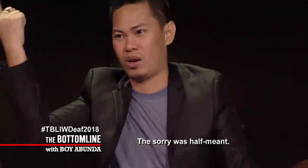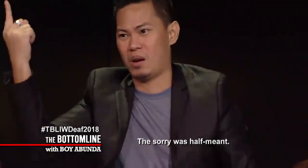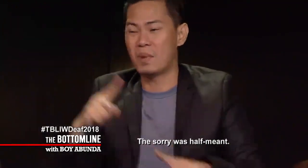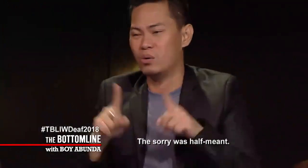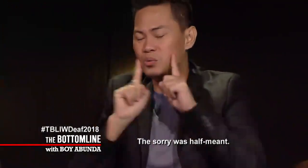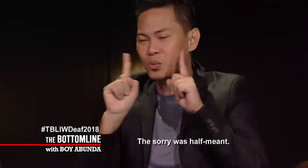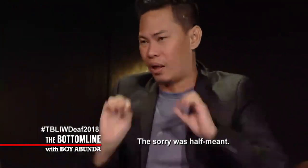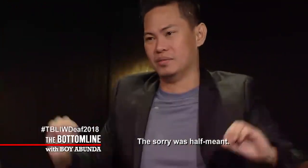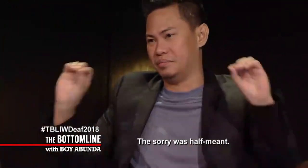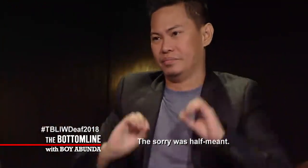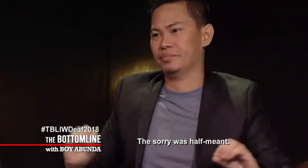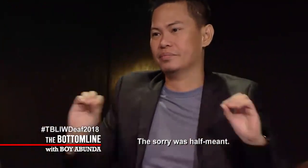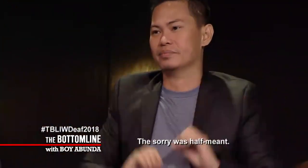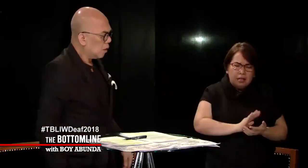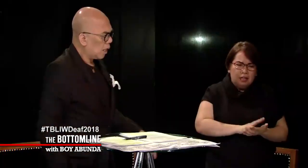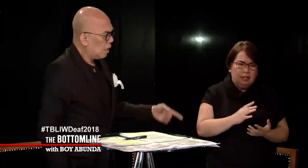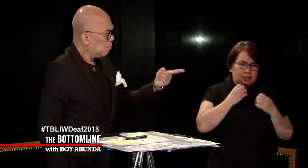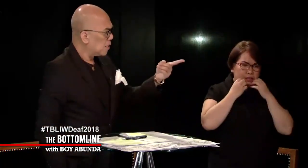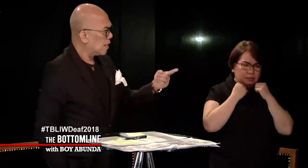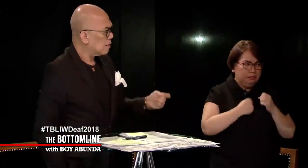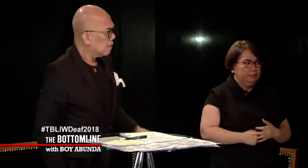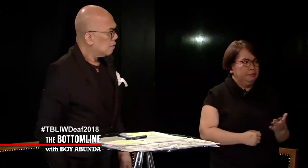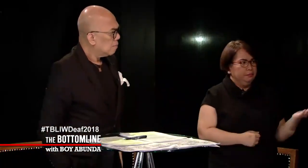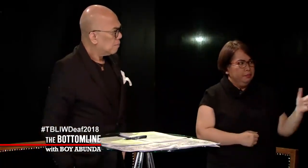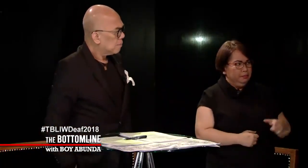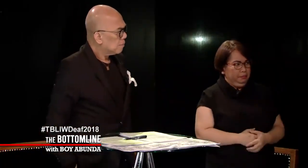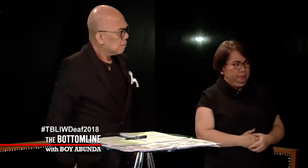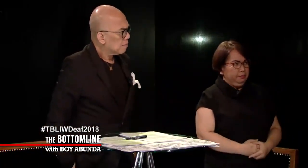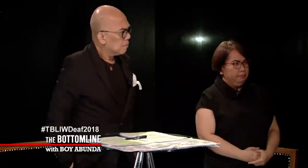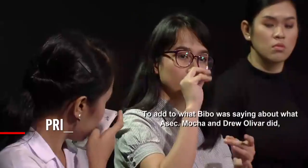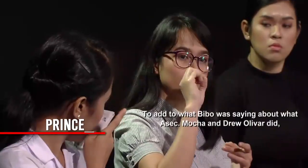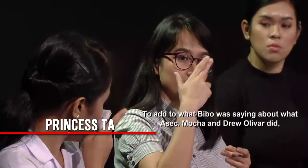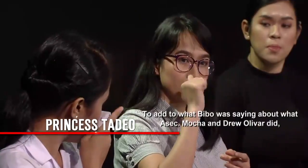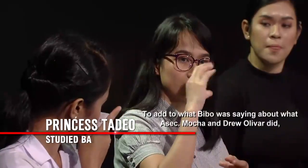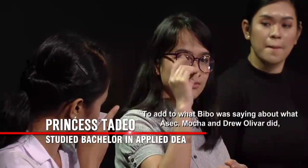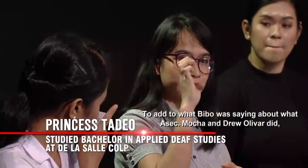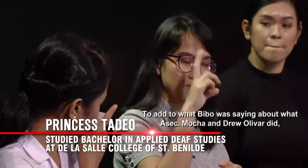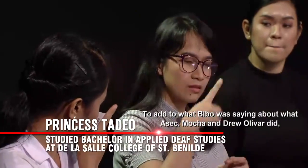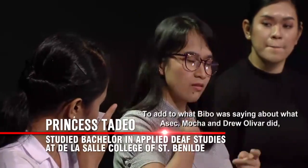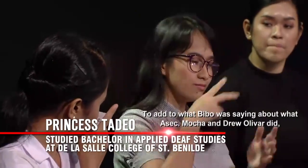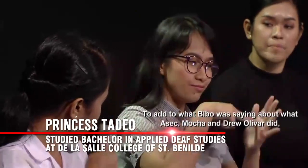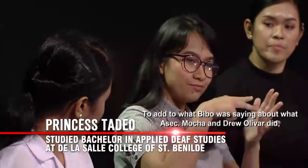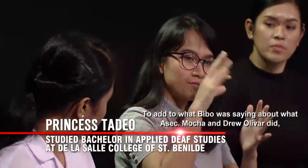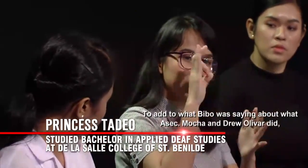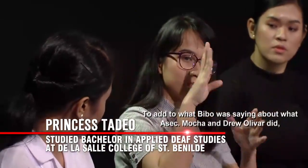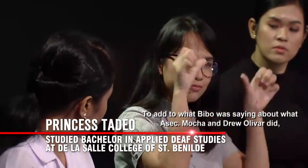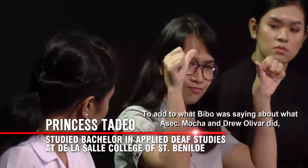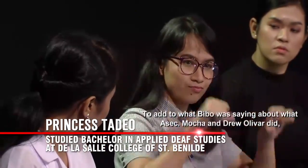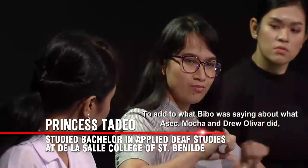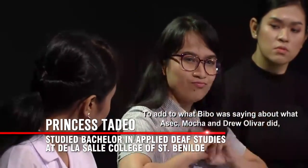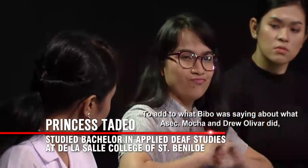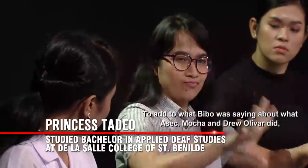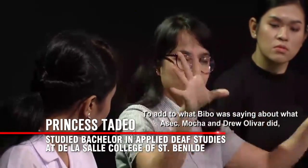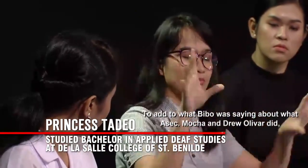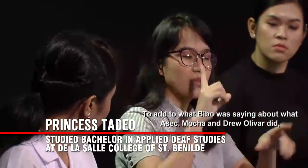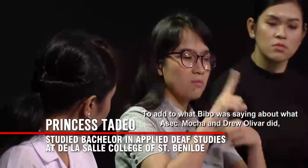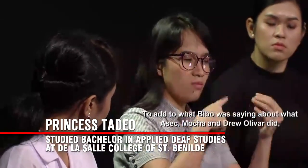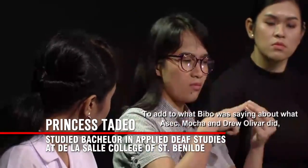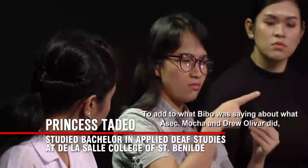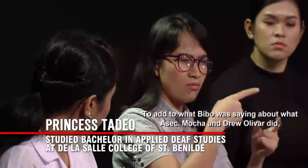Okay. Princess? What BIBO was saying about what